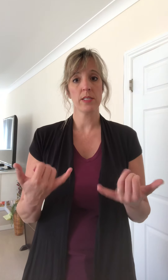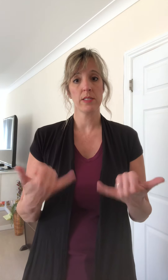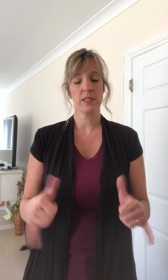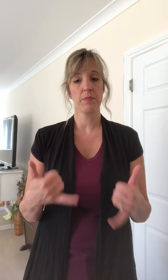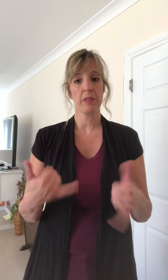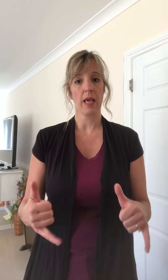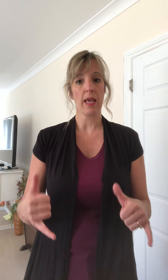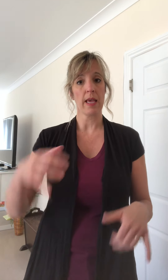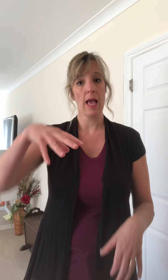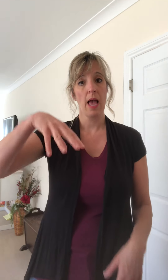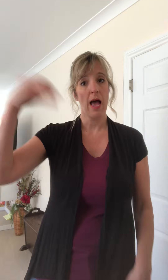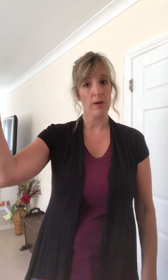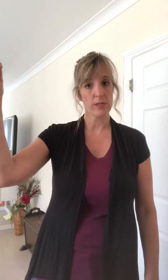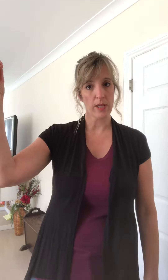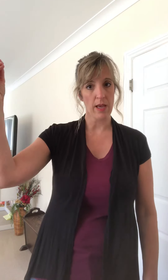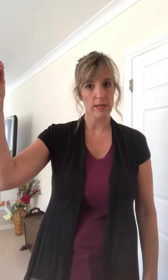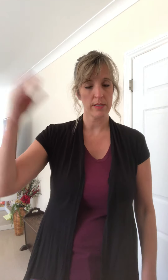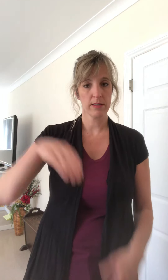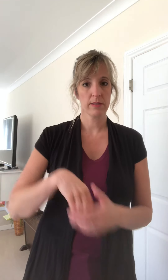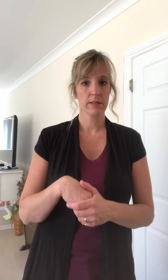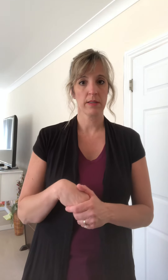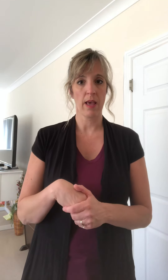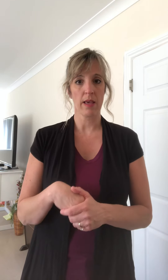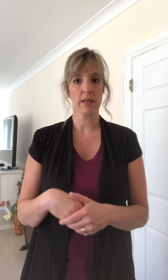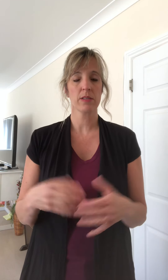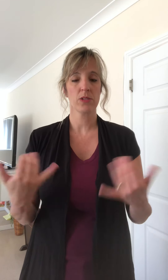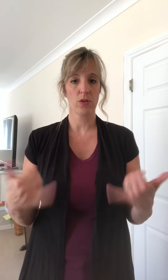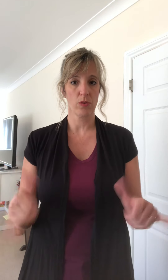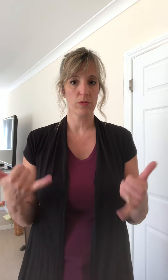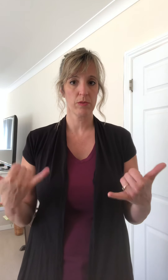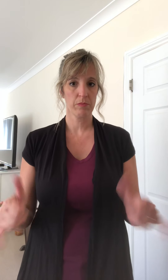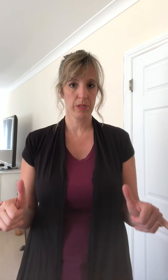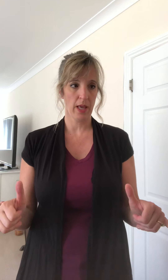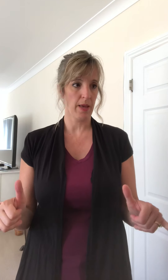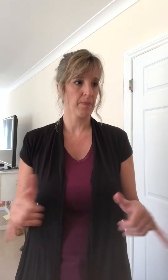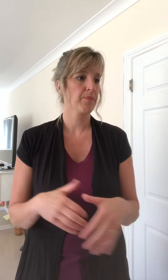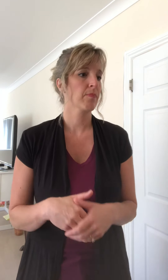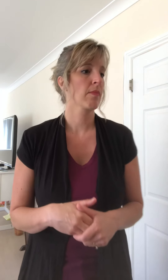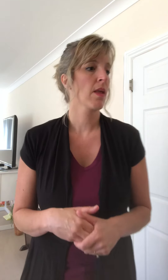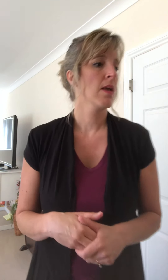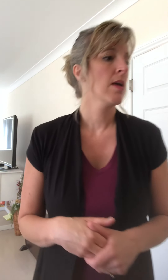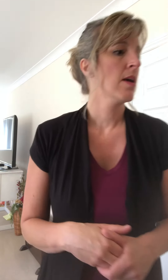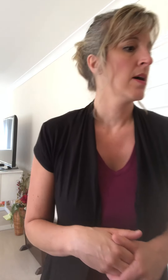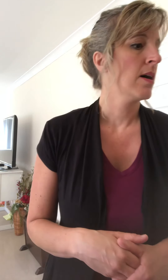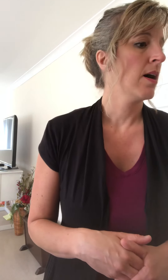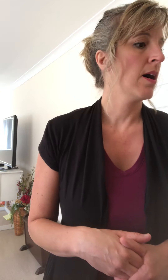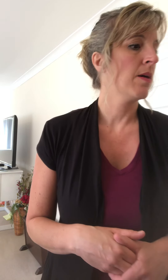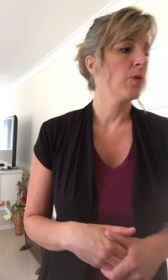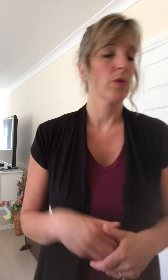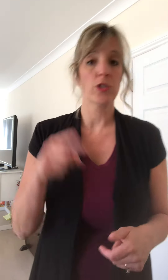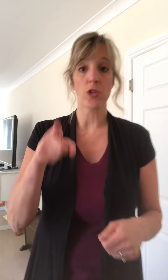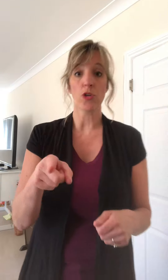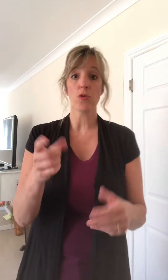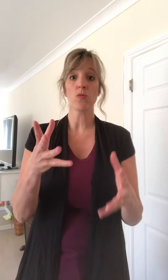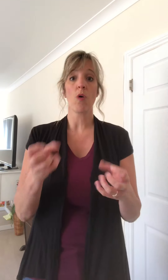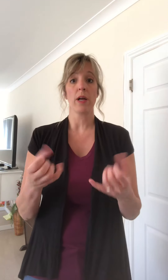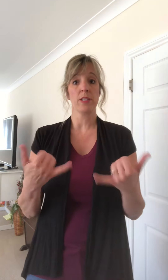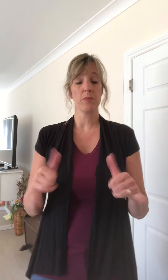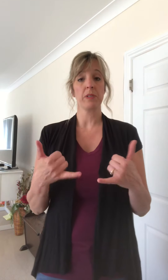want to play outside? Okay, so play. Or do you want to